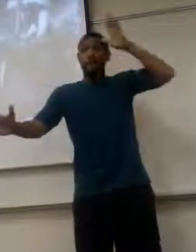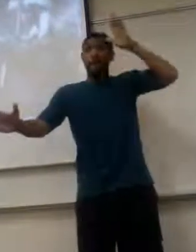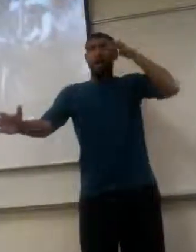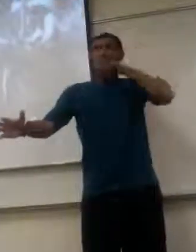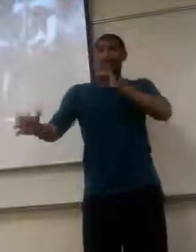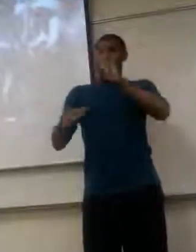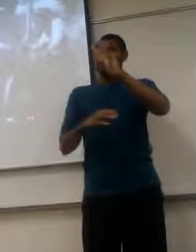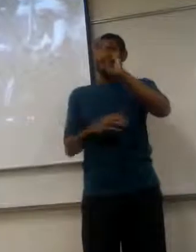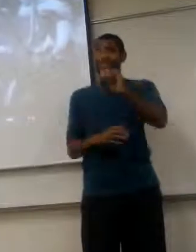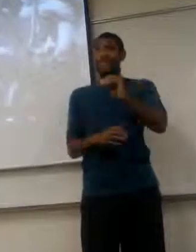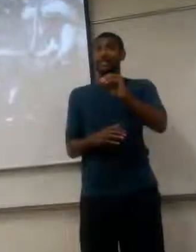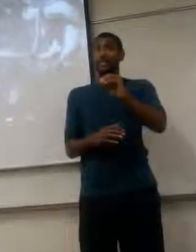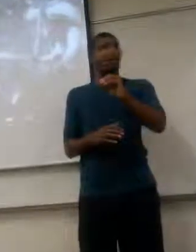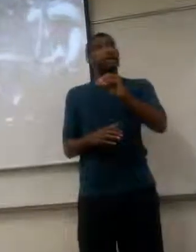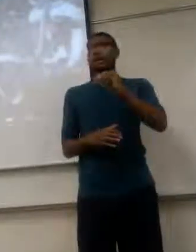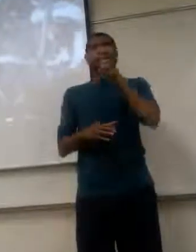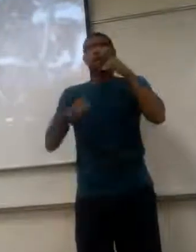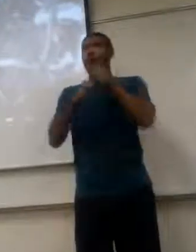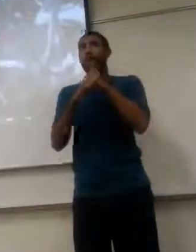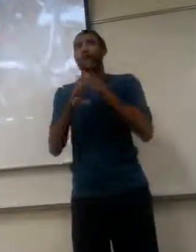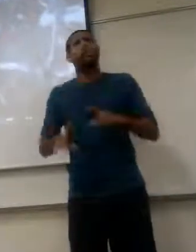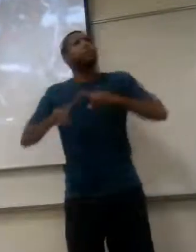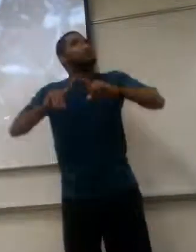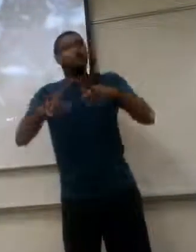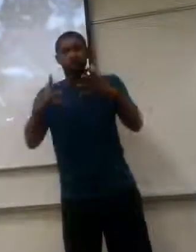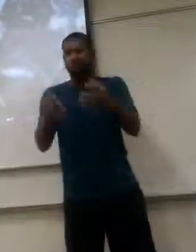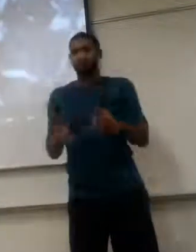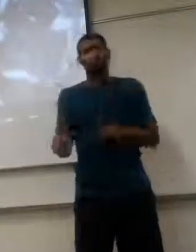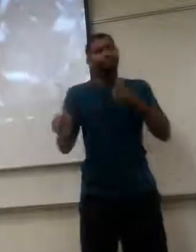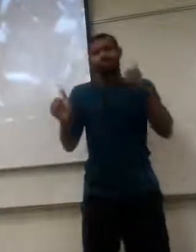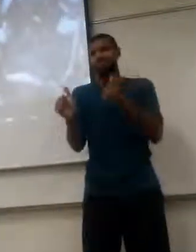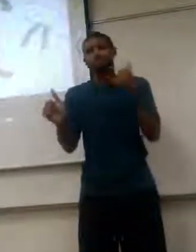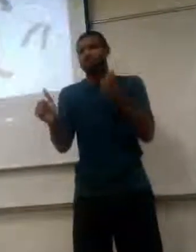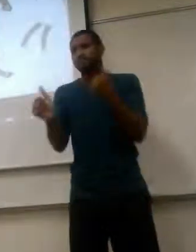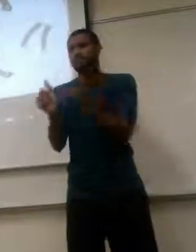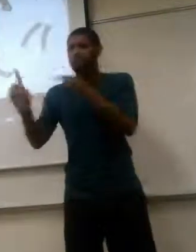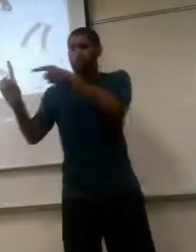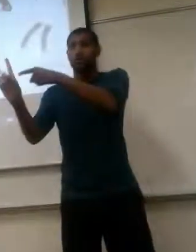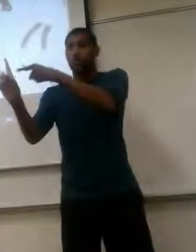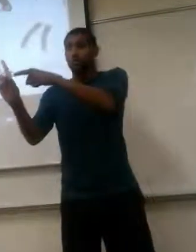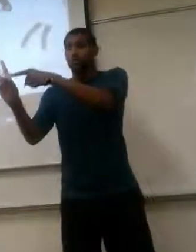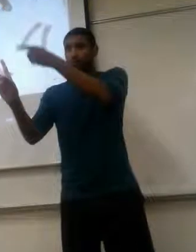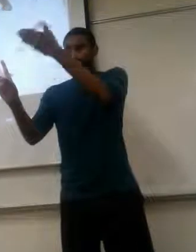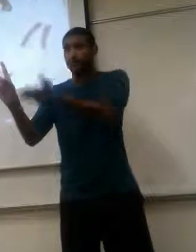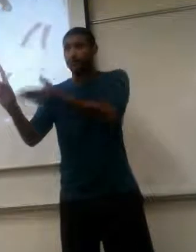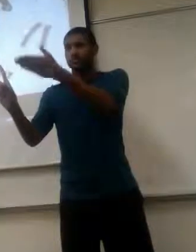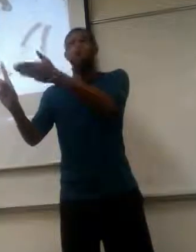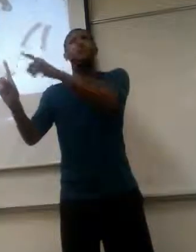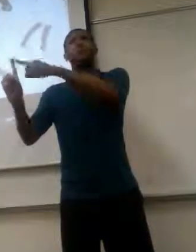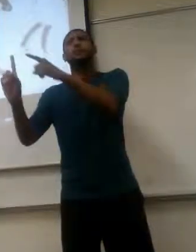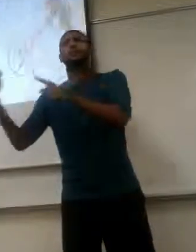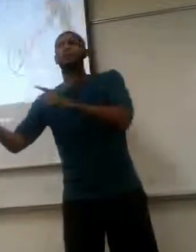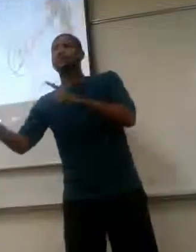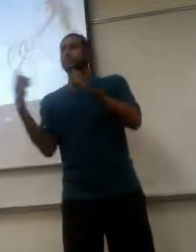old to fight, insisted on chasing this one crow. But the crow turned on him and thrust his knife